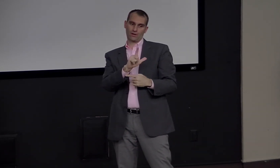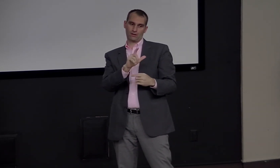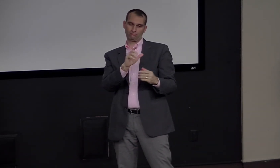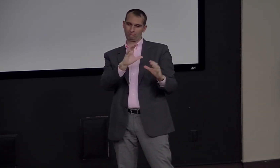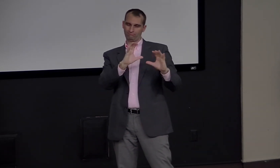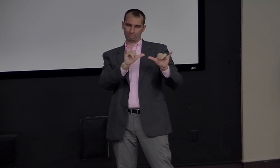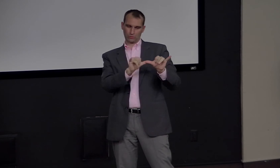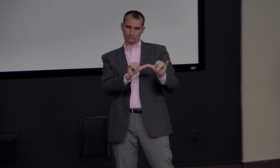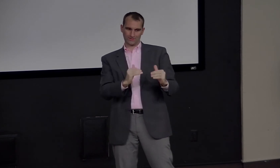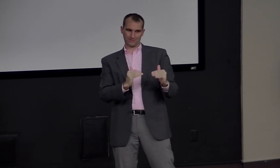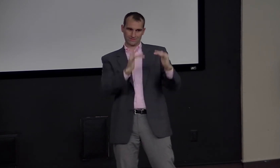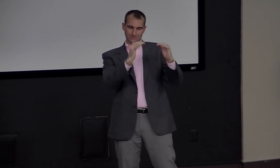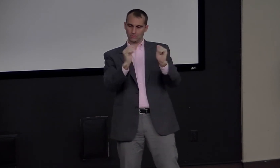at this measurement,